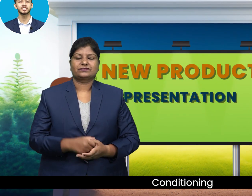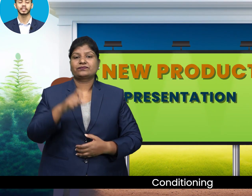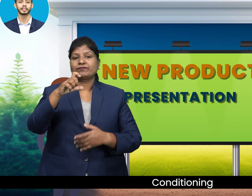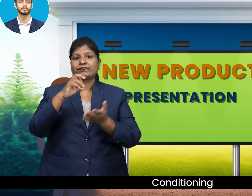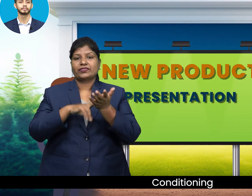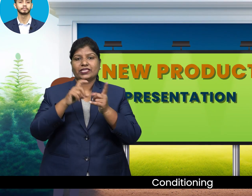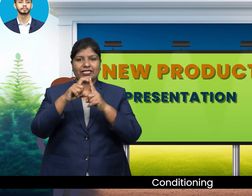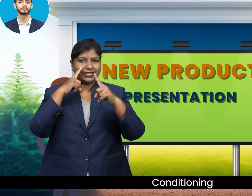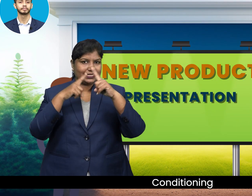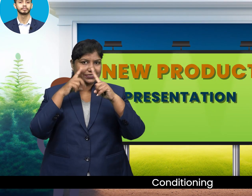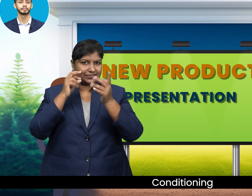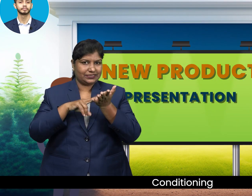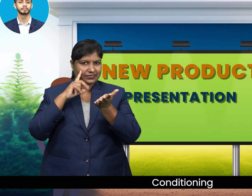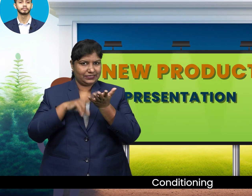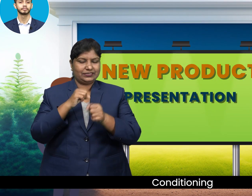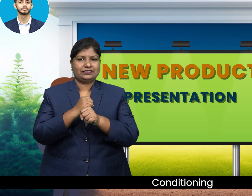Conditioning